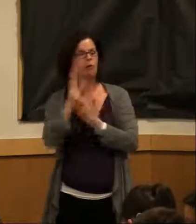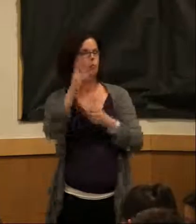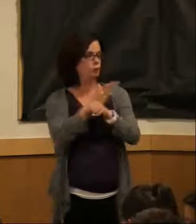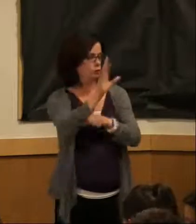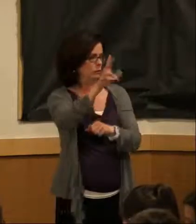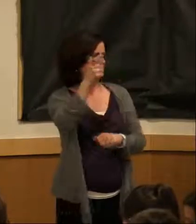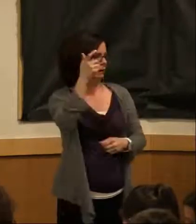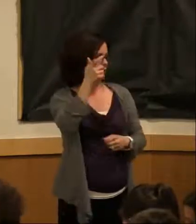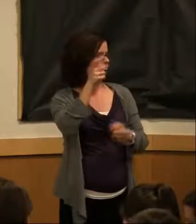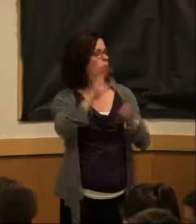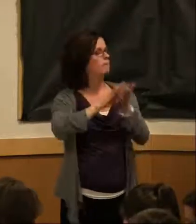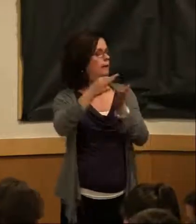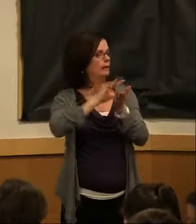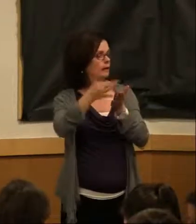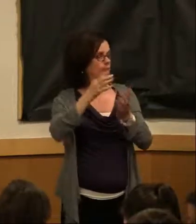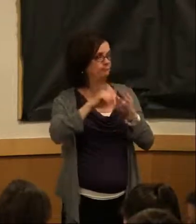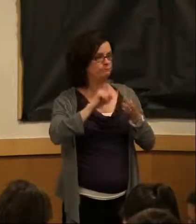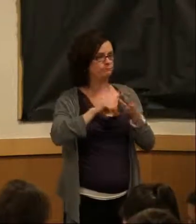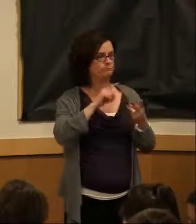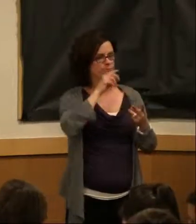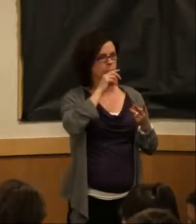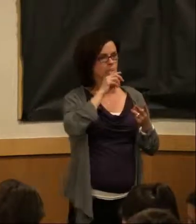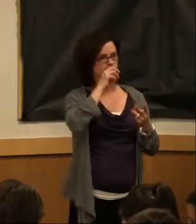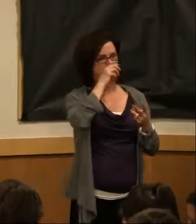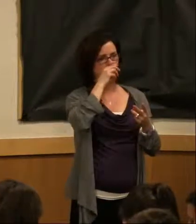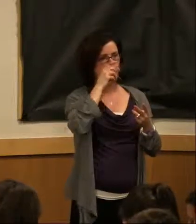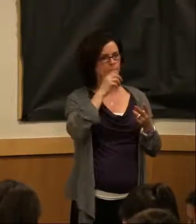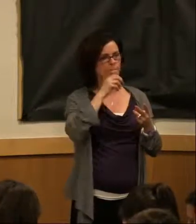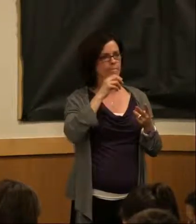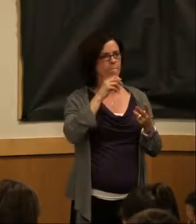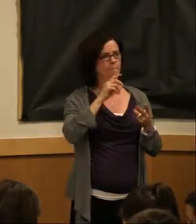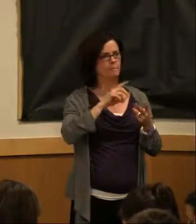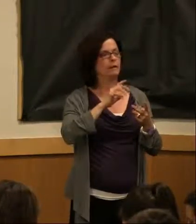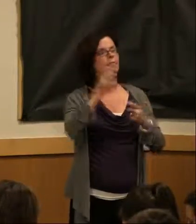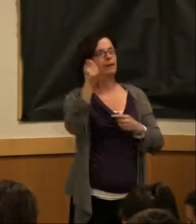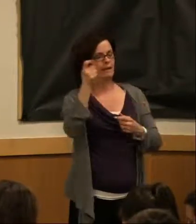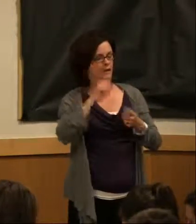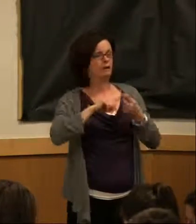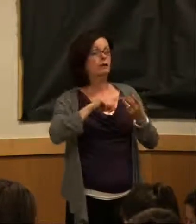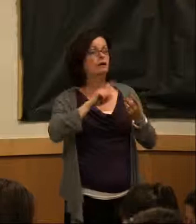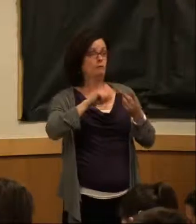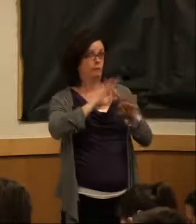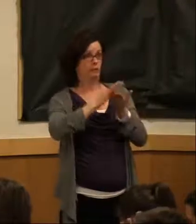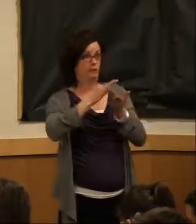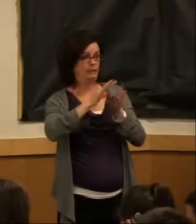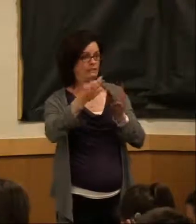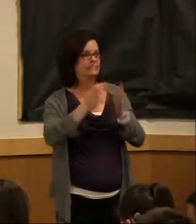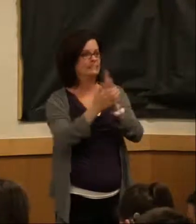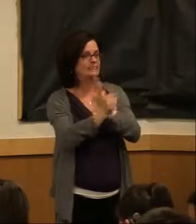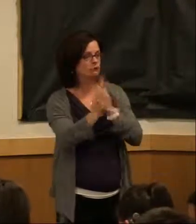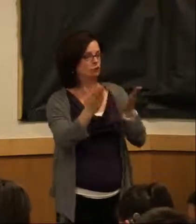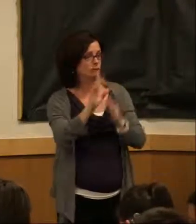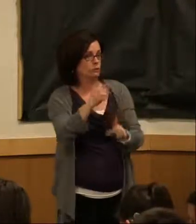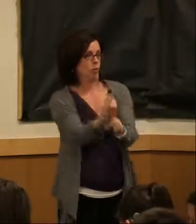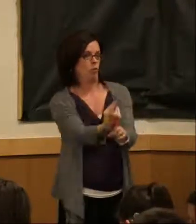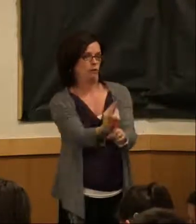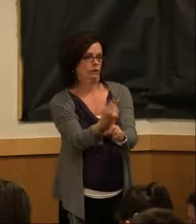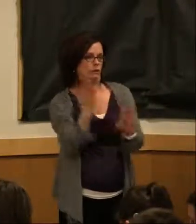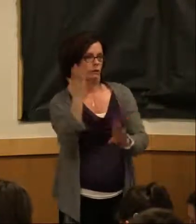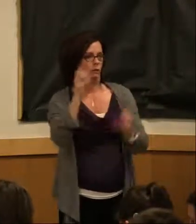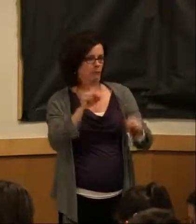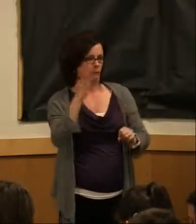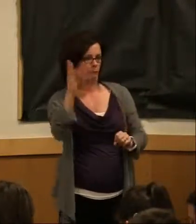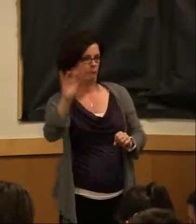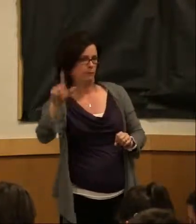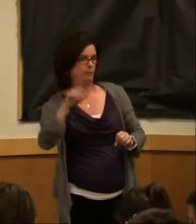Medicaid, we can bill on Medicaid for skilled services only, so that means they require a nurse or a